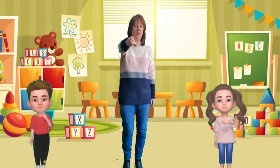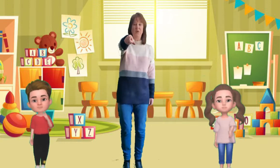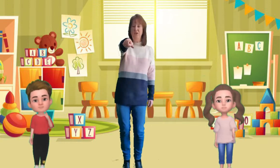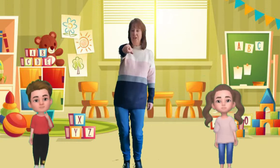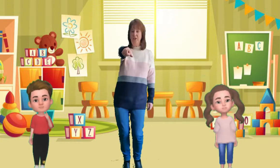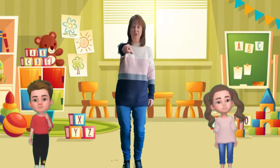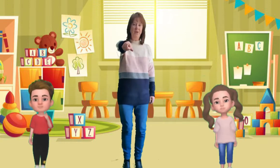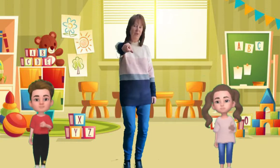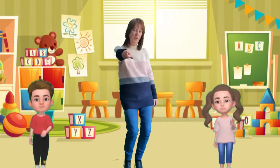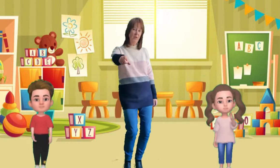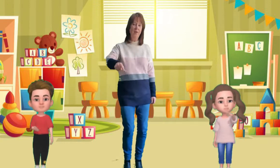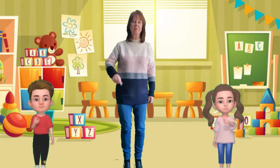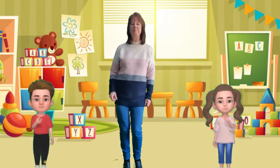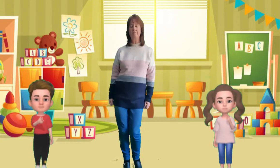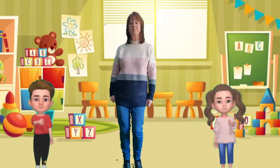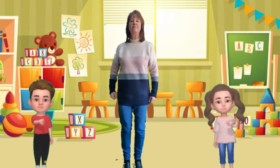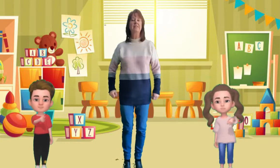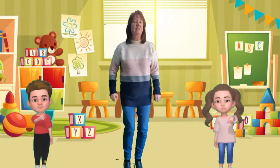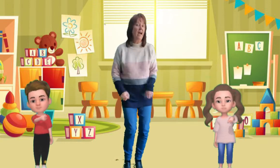to you.